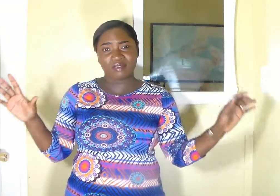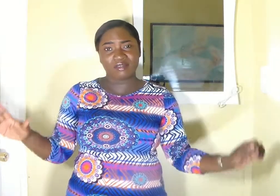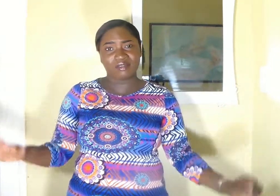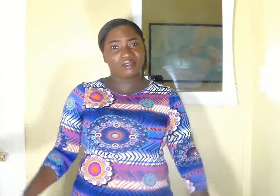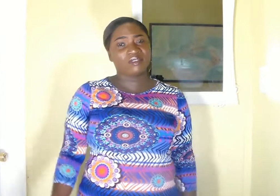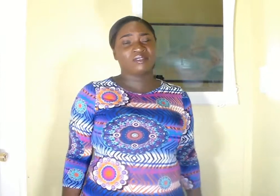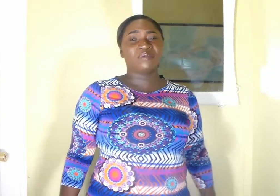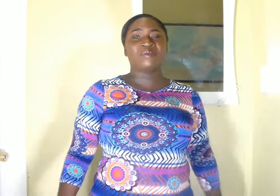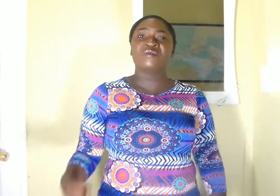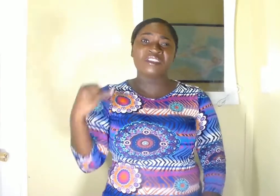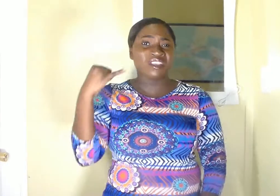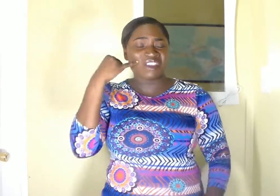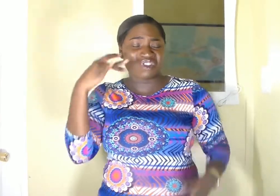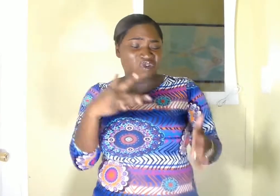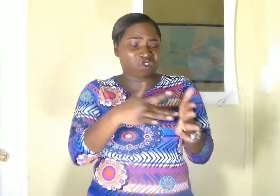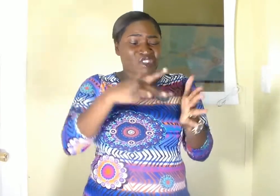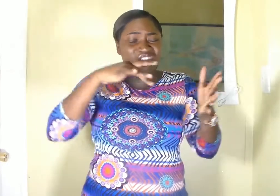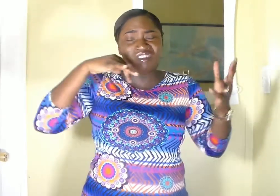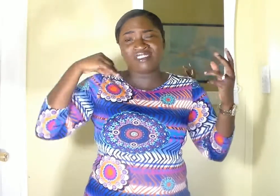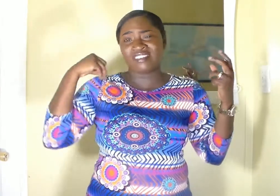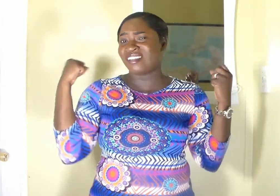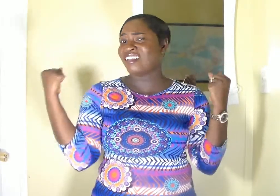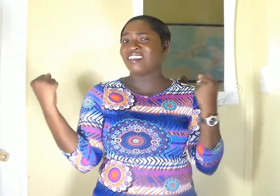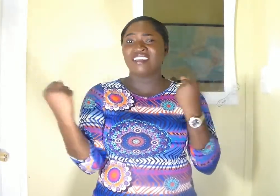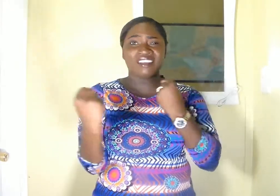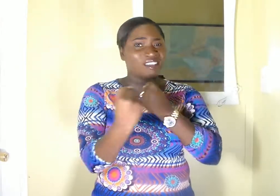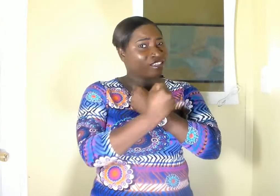If this is love